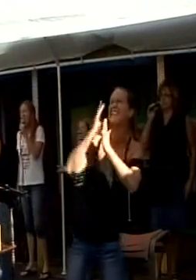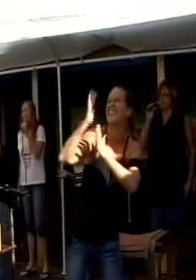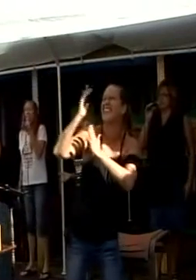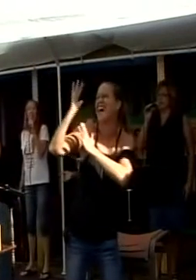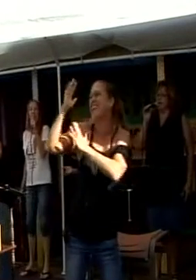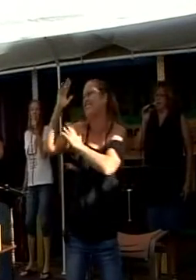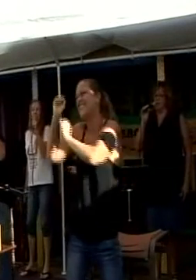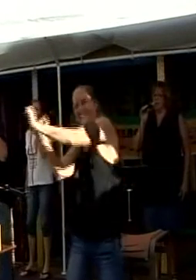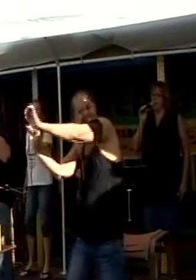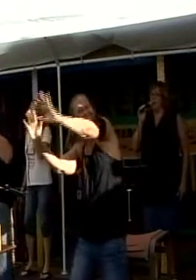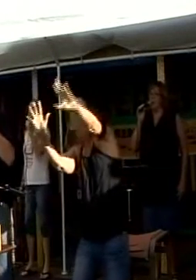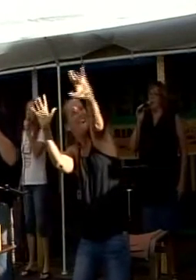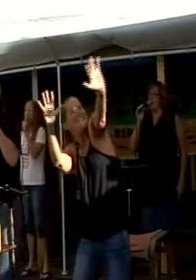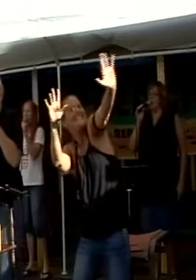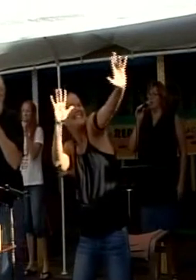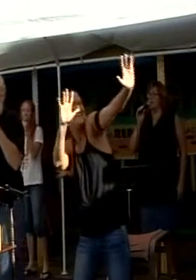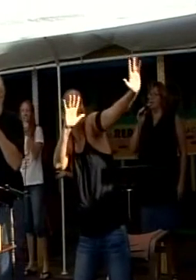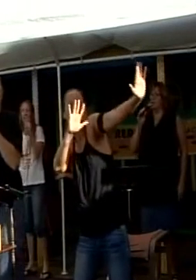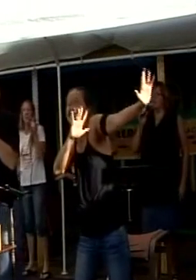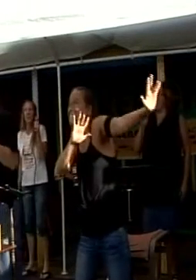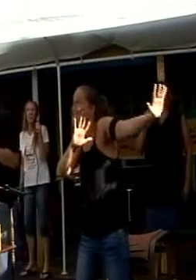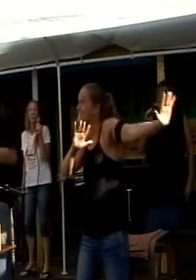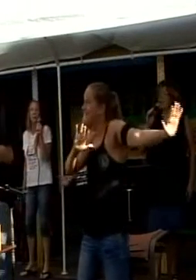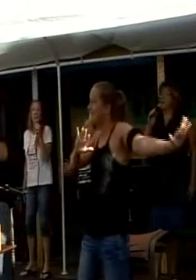Shining in the light of your glory.